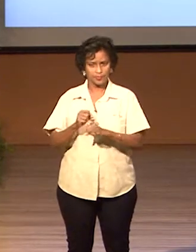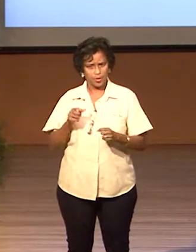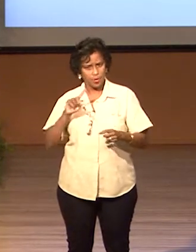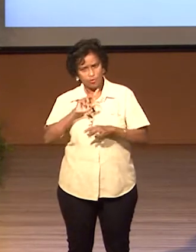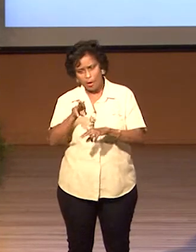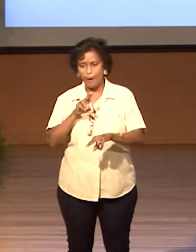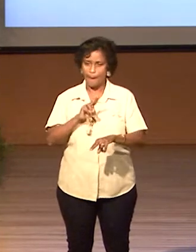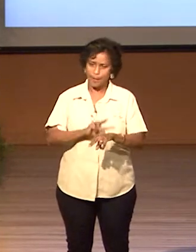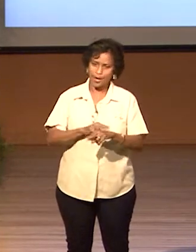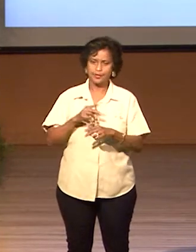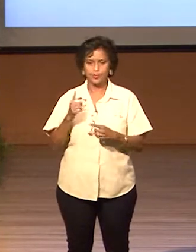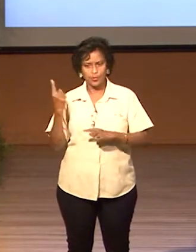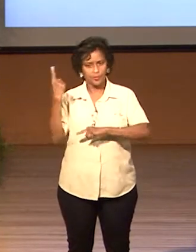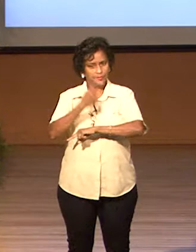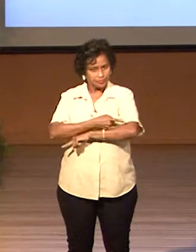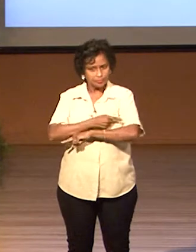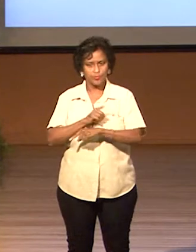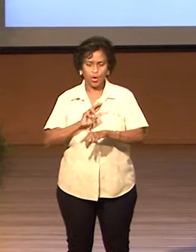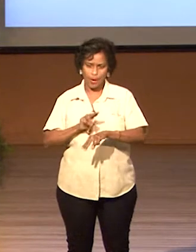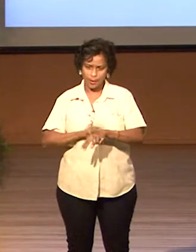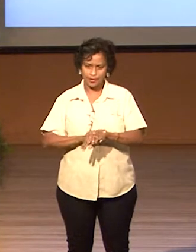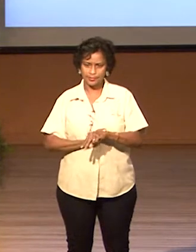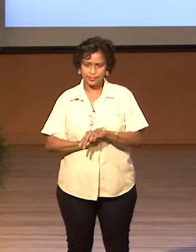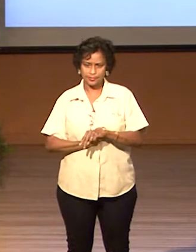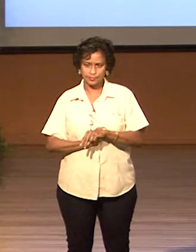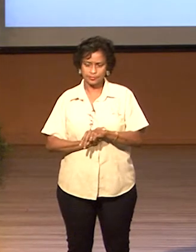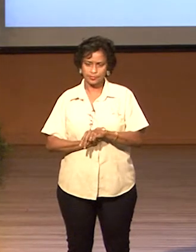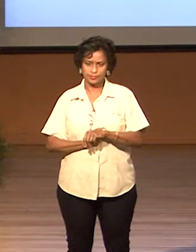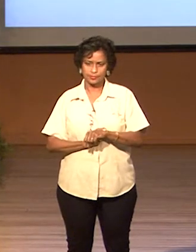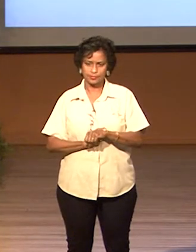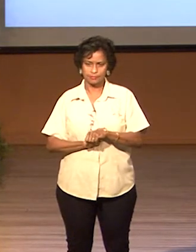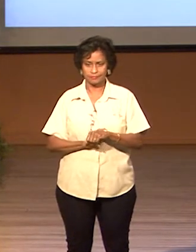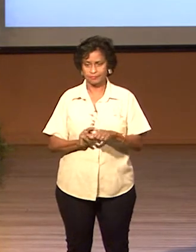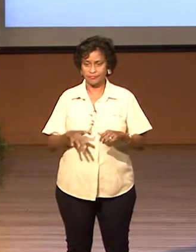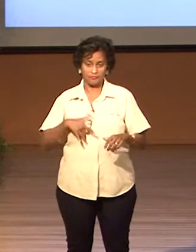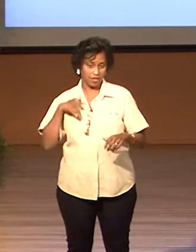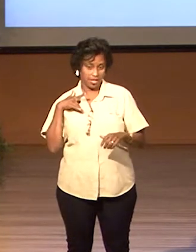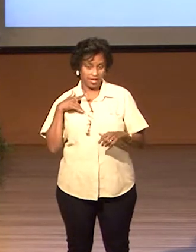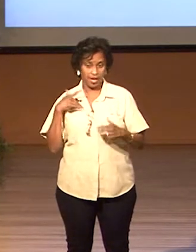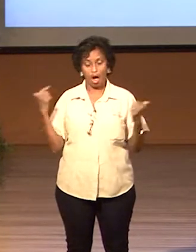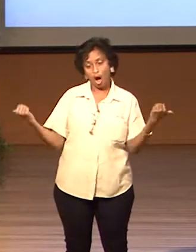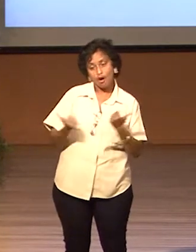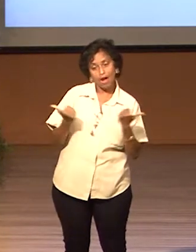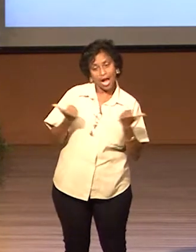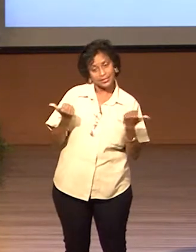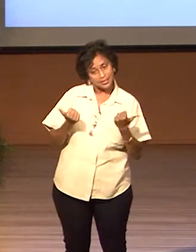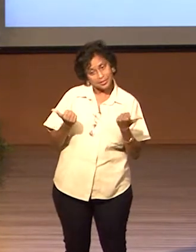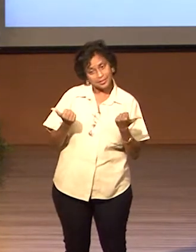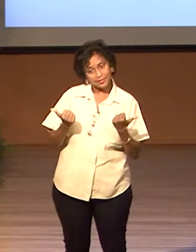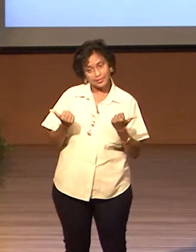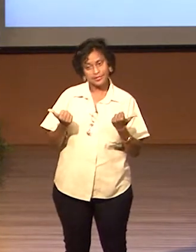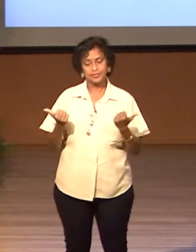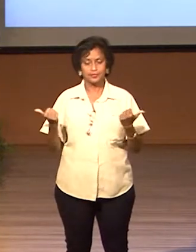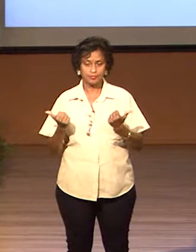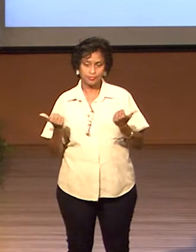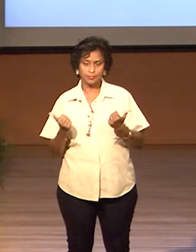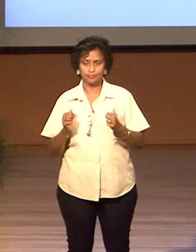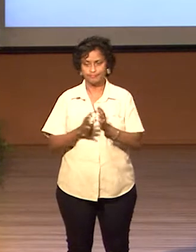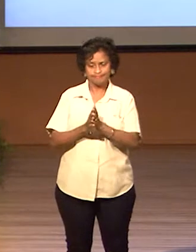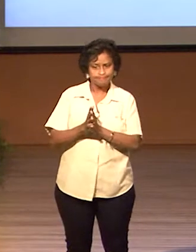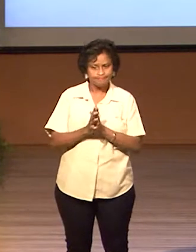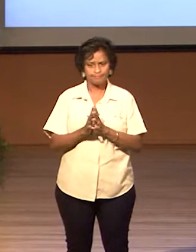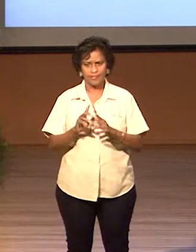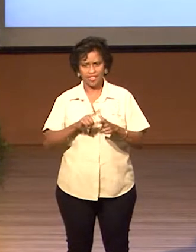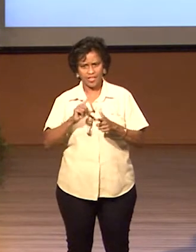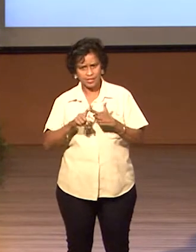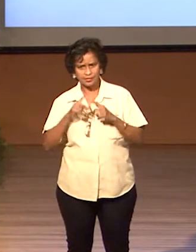as young people say these days, and feeling okay and going about my business like normal until somebody